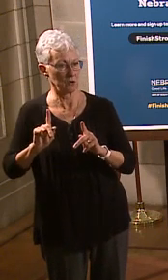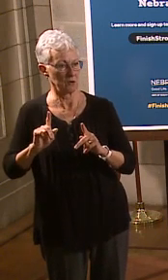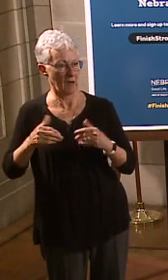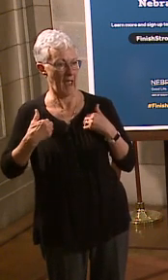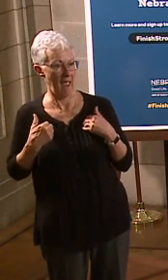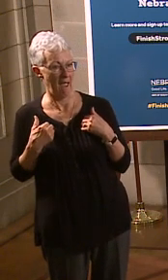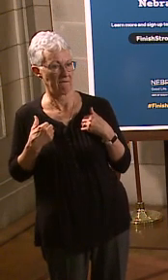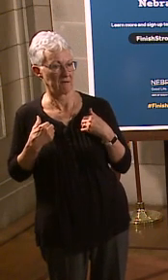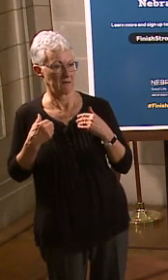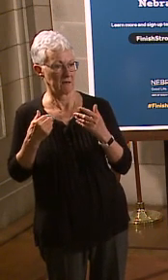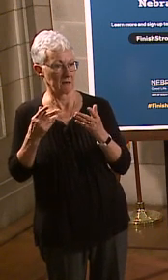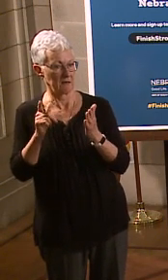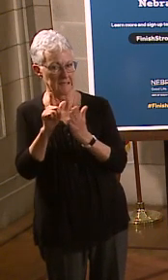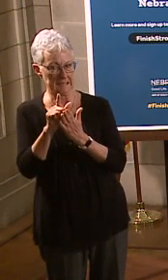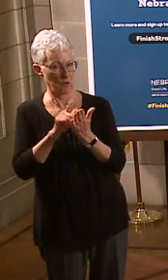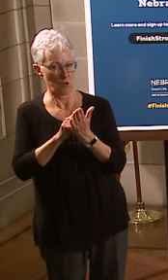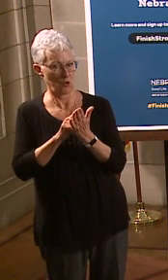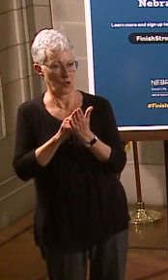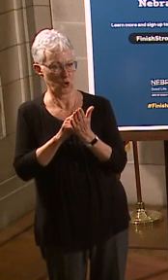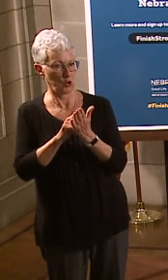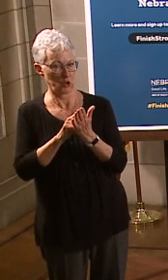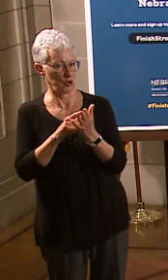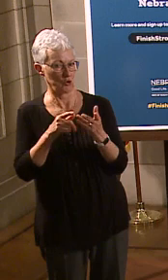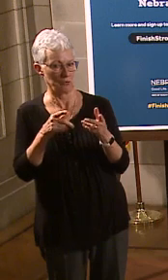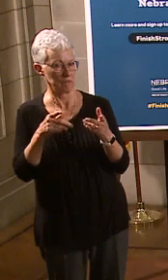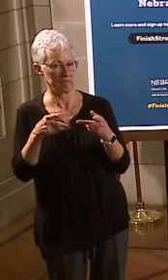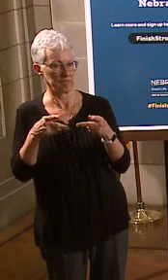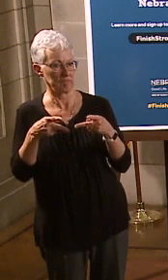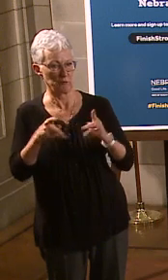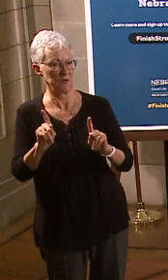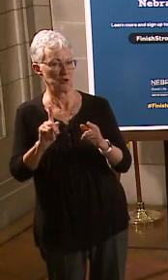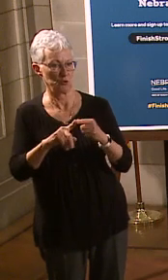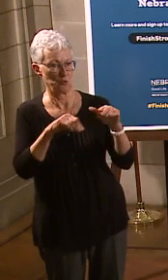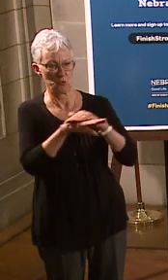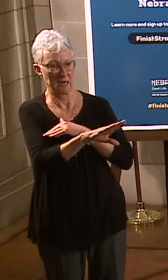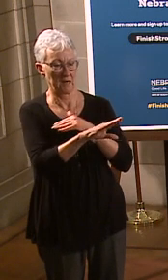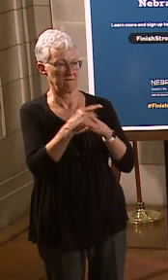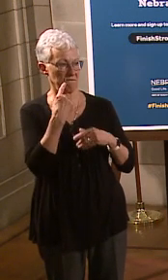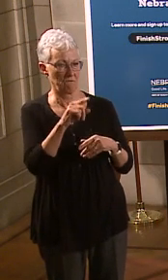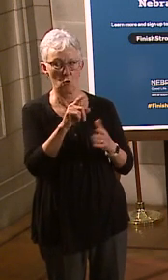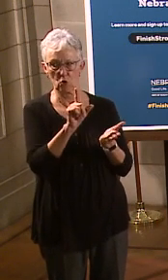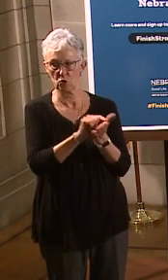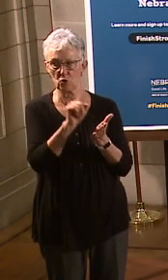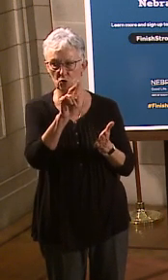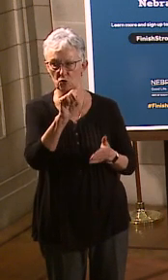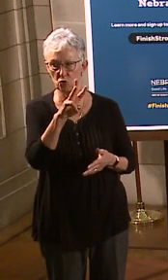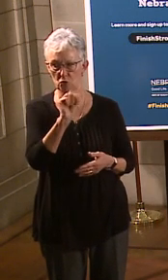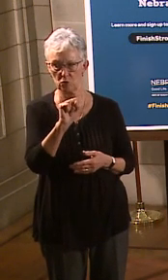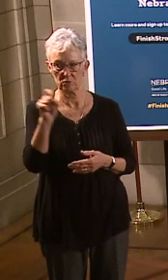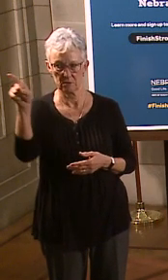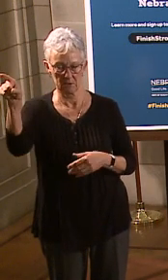look, but if they're an advocacy organization, we're not going to allow advocacy organizations in. Time for the last question.